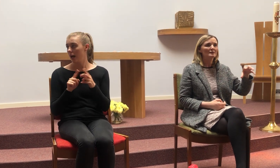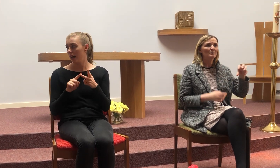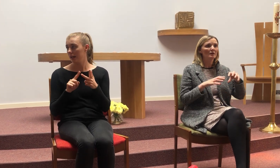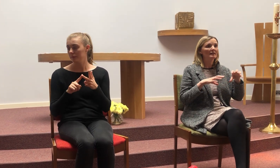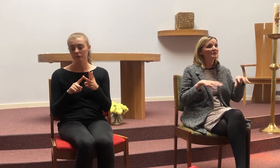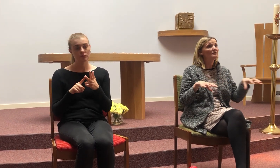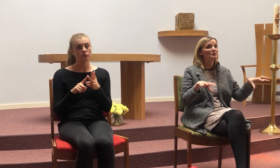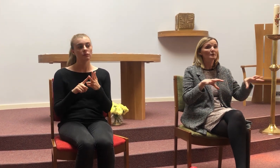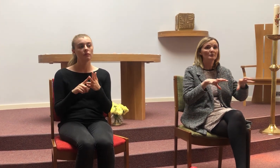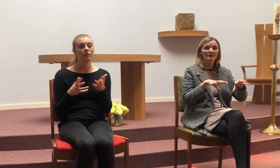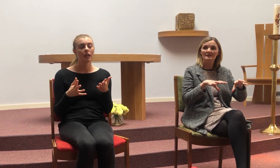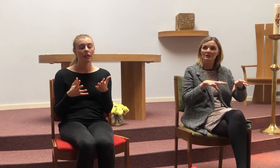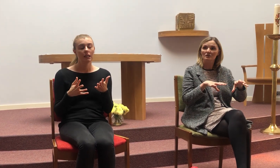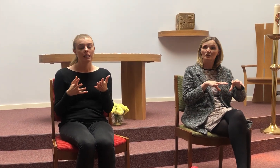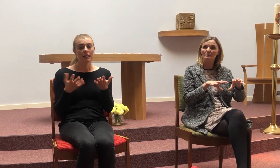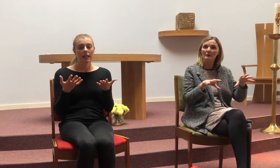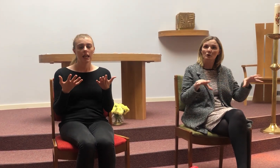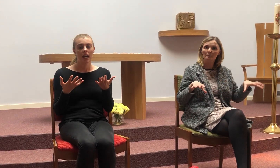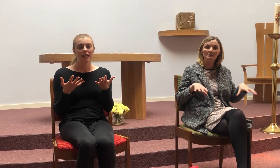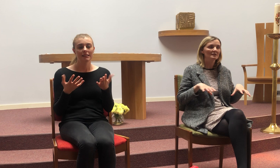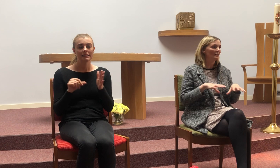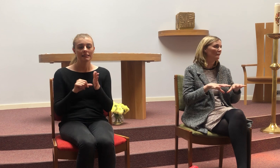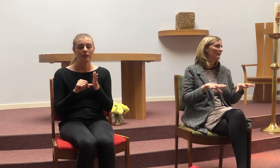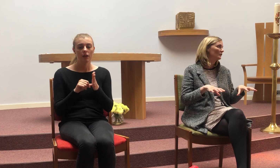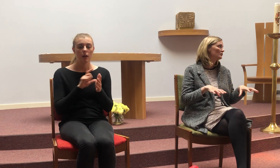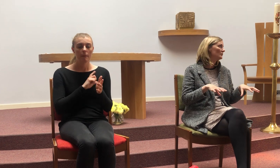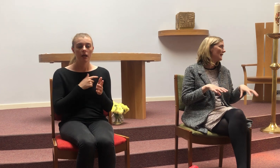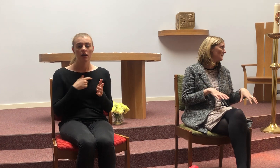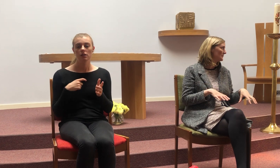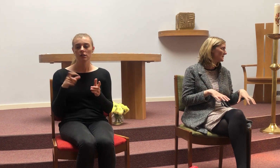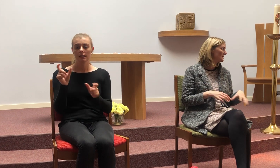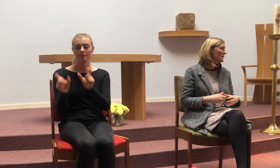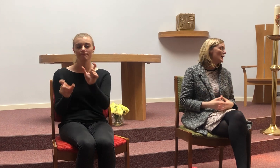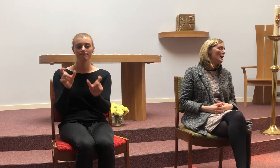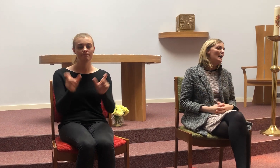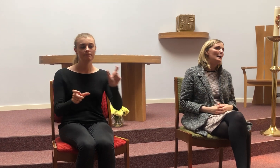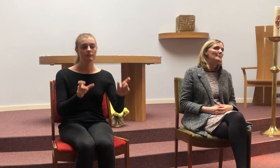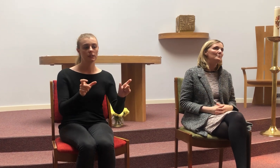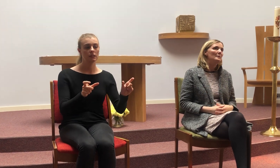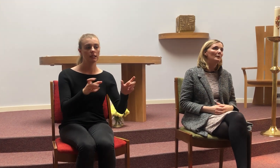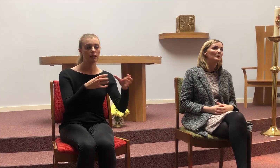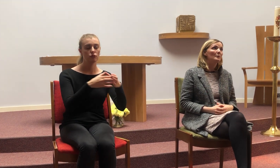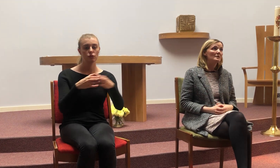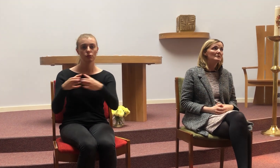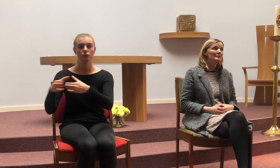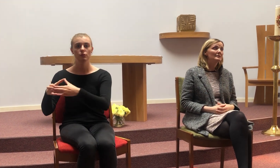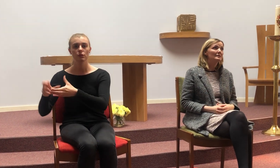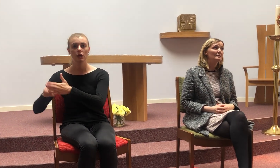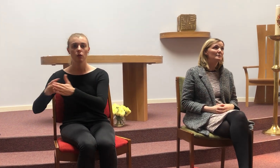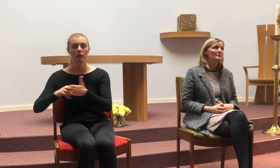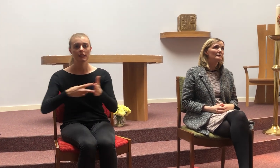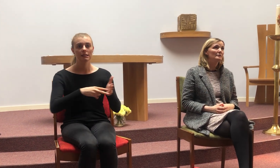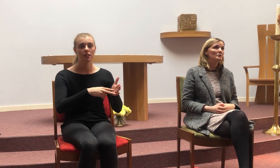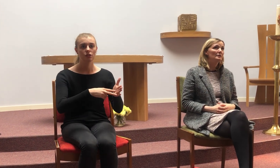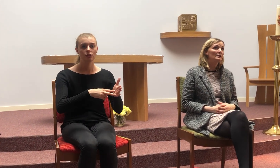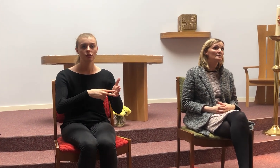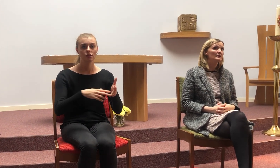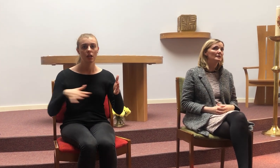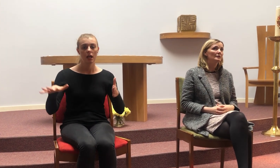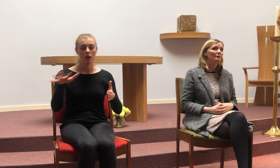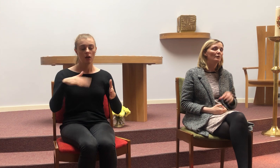much because we're all individual organisations who make up the Deaf Village campus. But there was, I suppose,